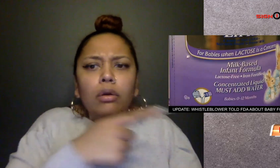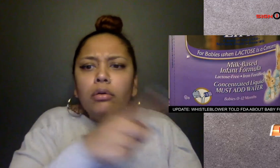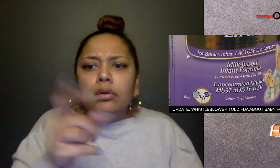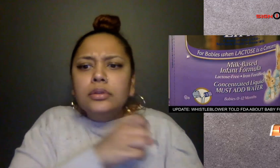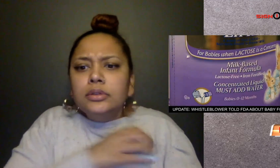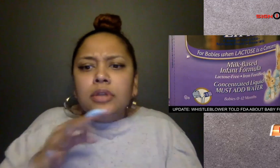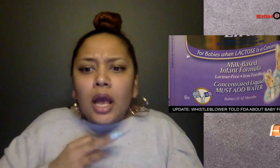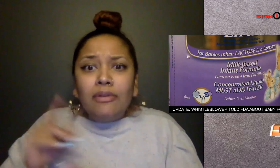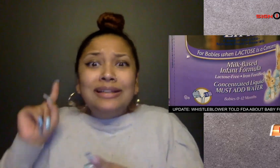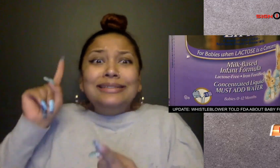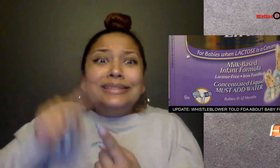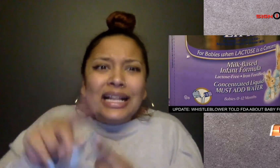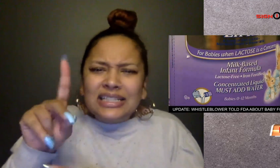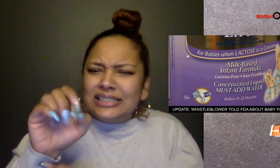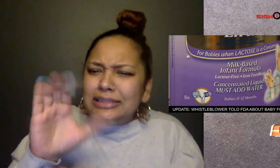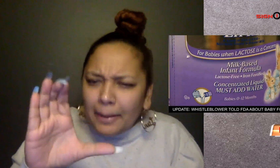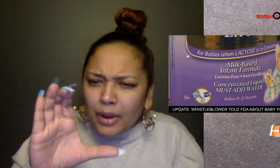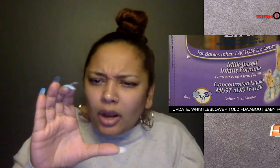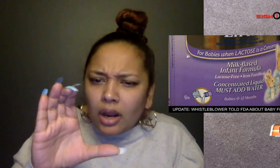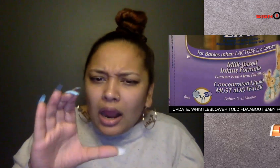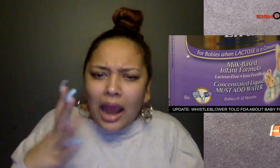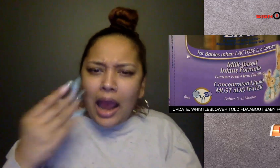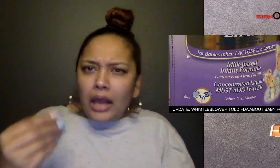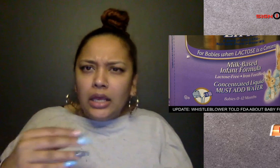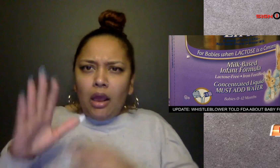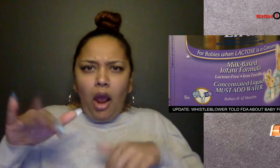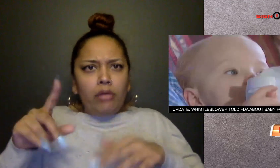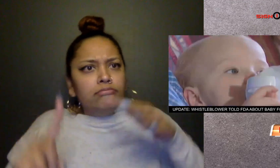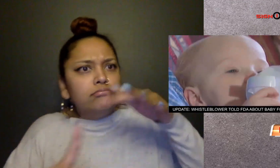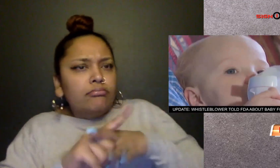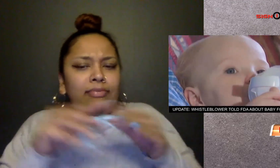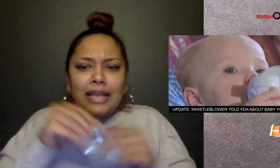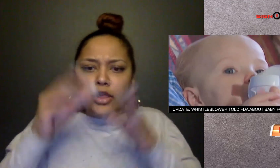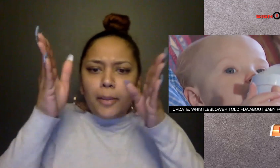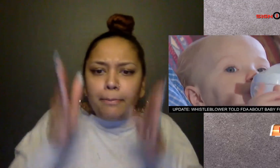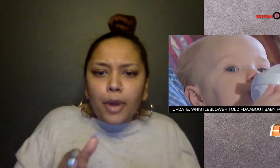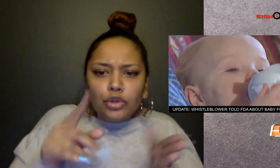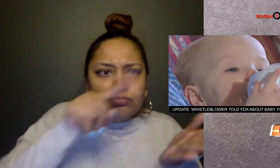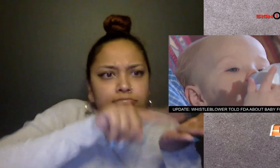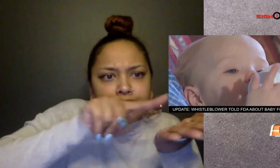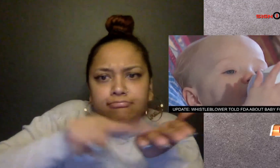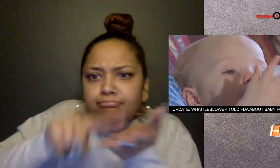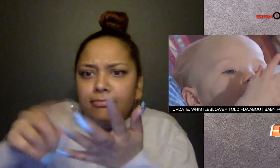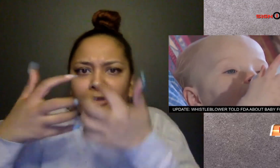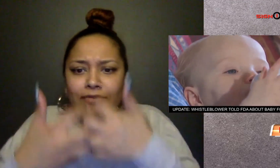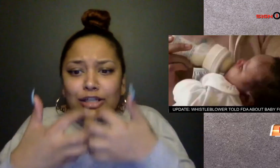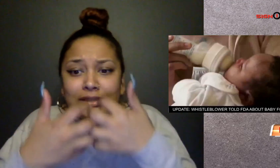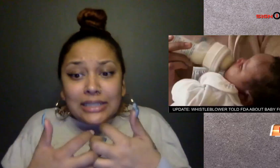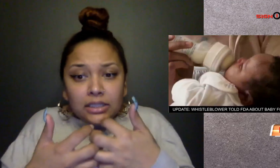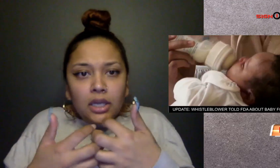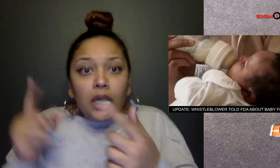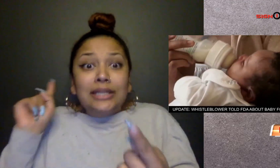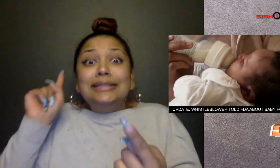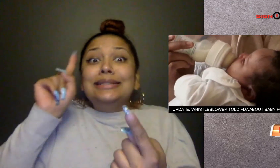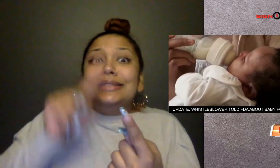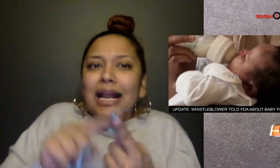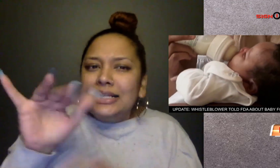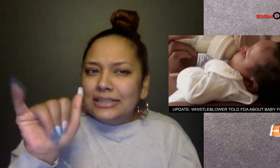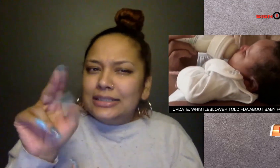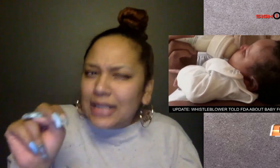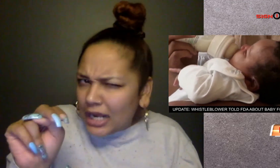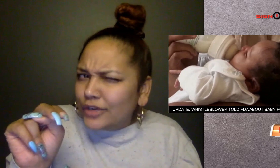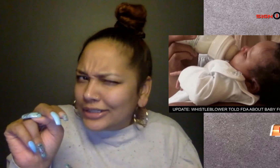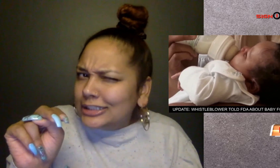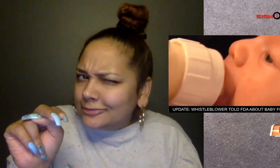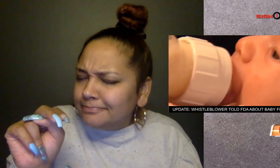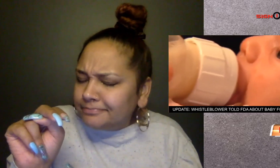did not interview the employee until December and did not do an in-person inspection of the facility until